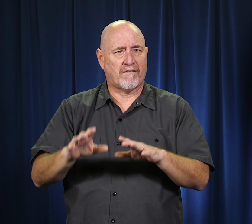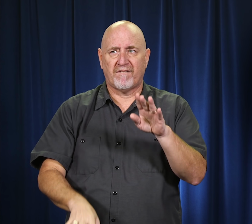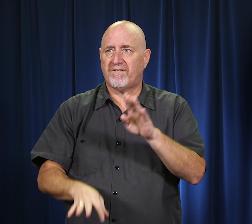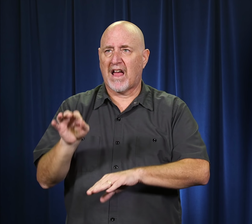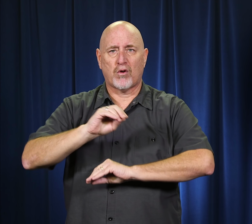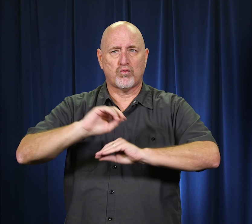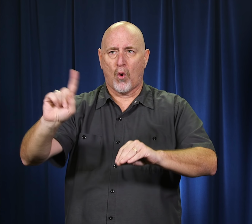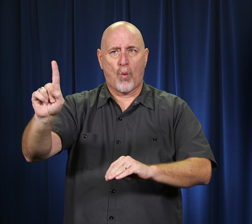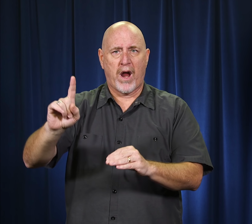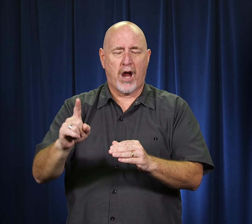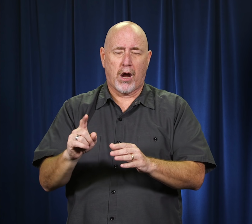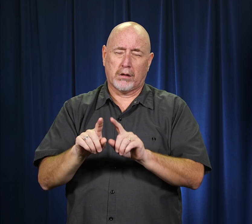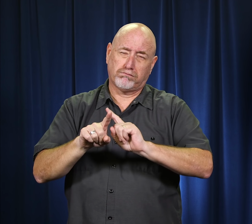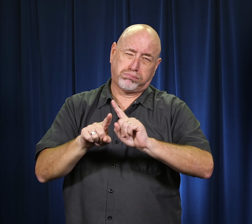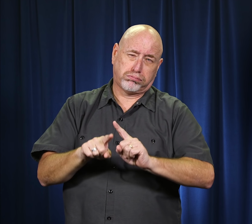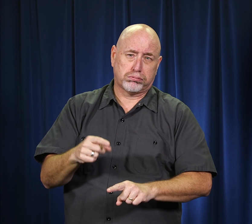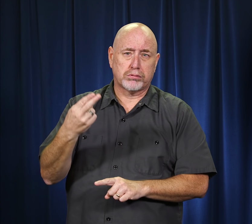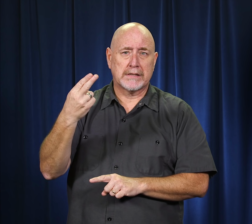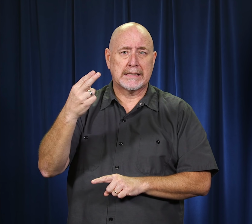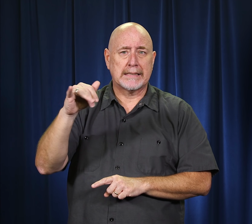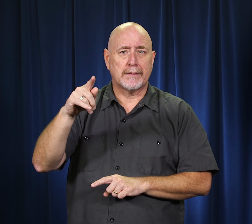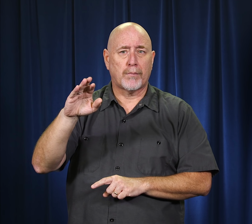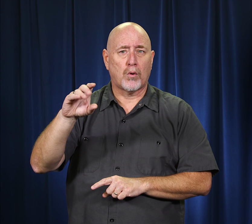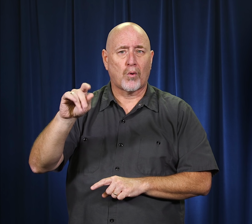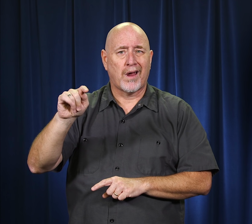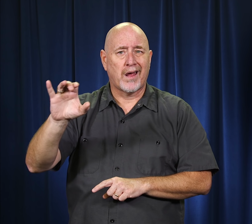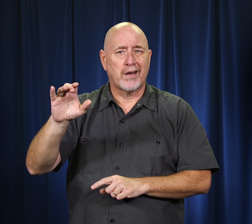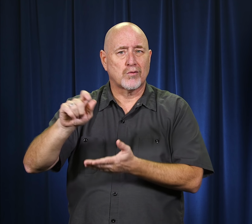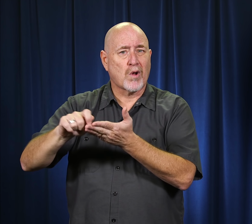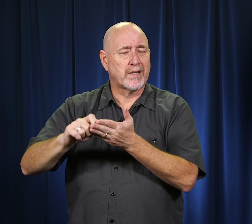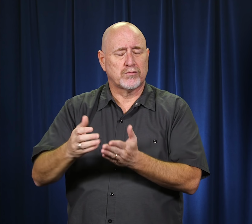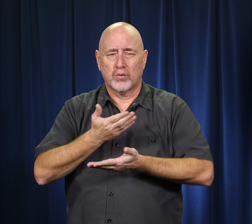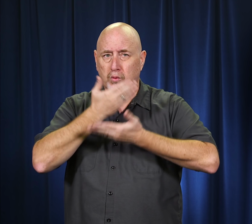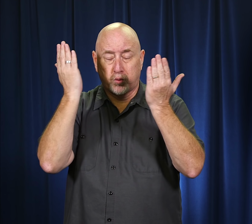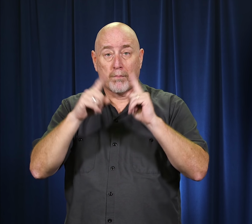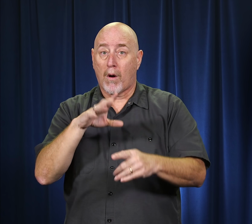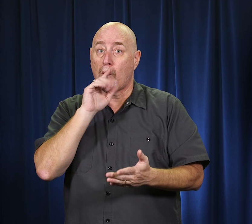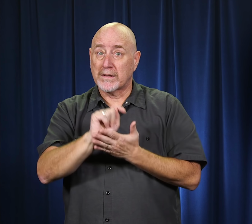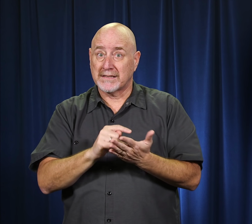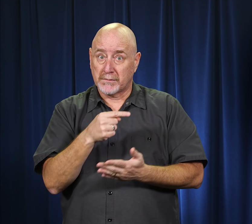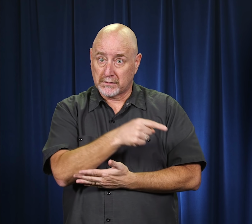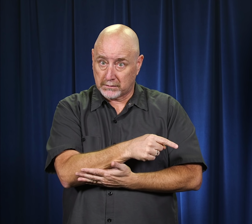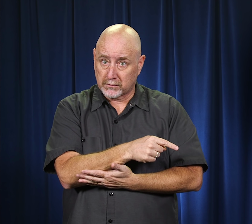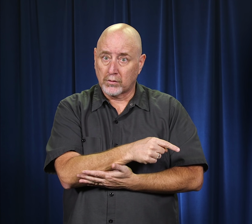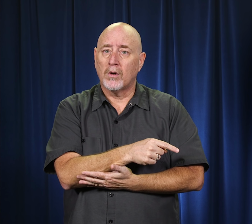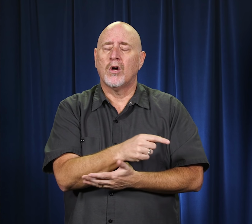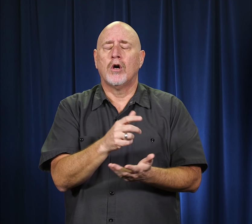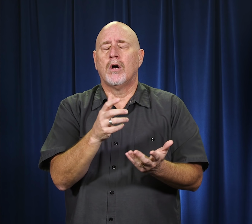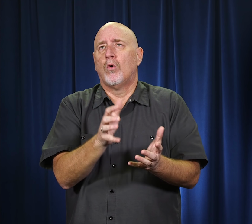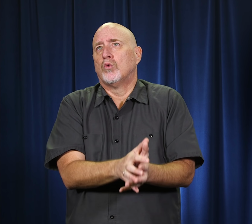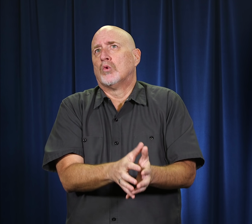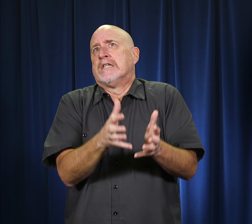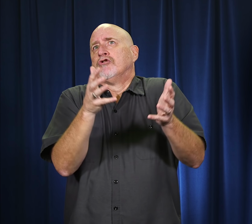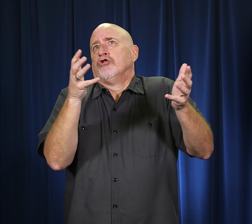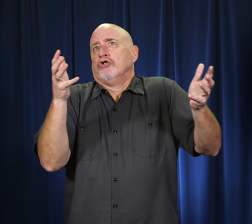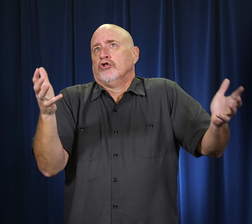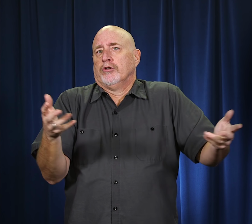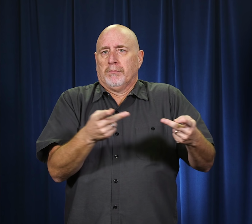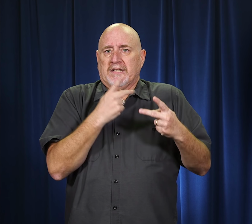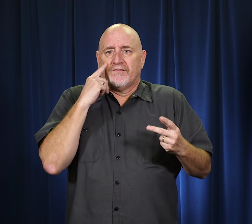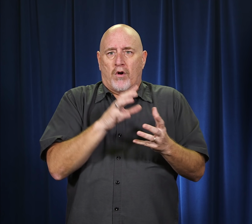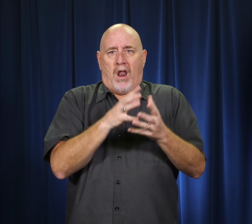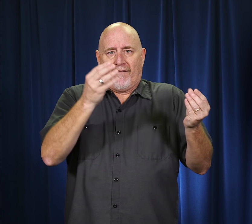no place in the voluminous Hippocratic writings. The Old Testament, however, is a rich source